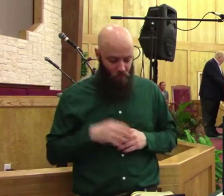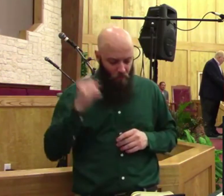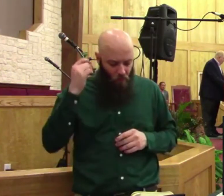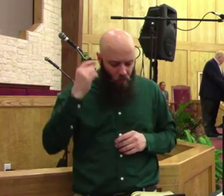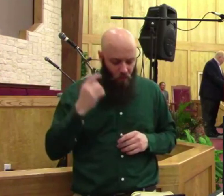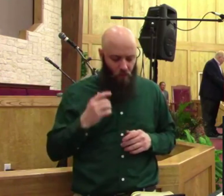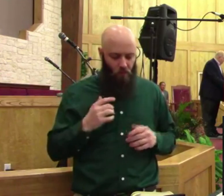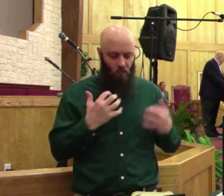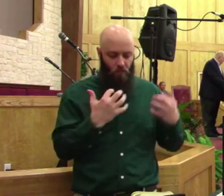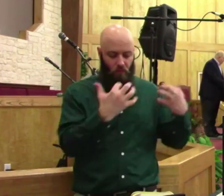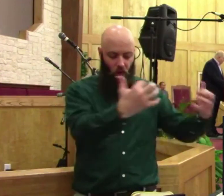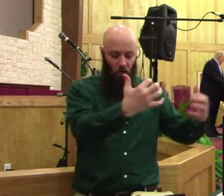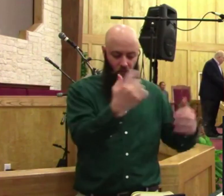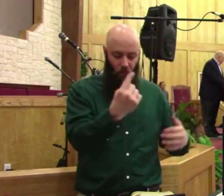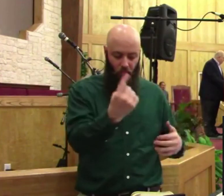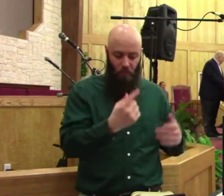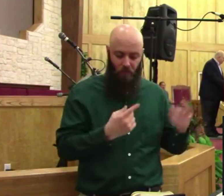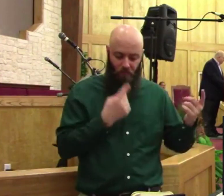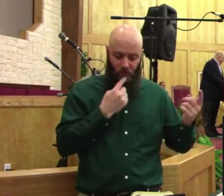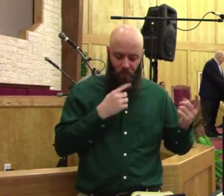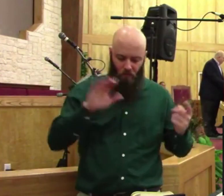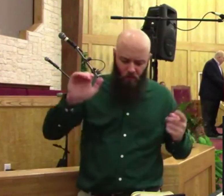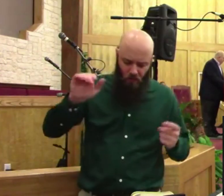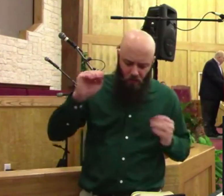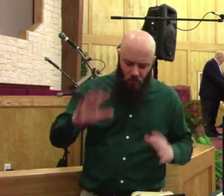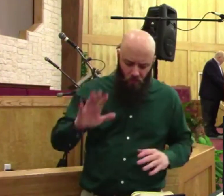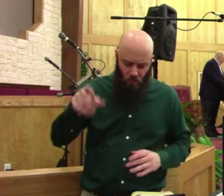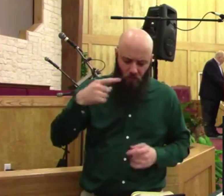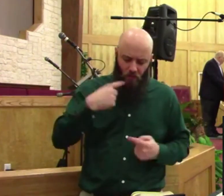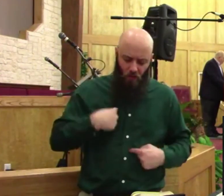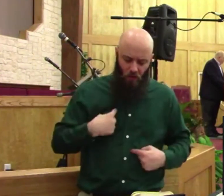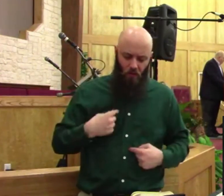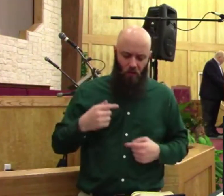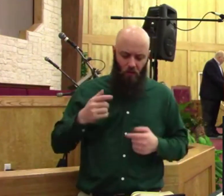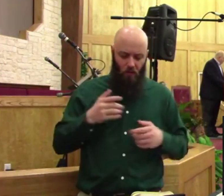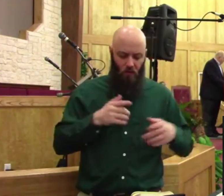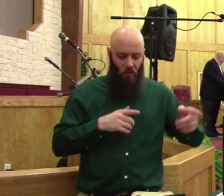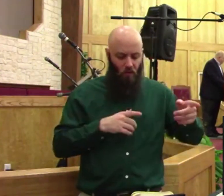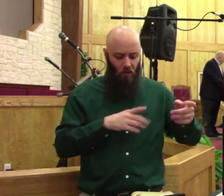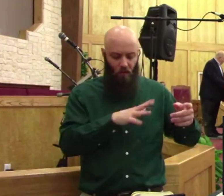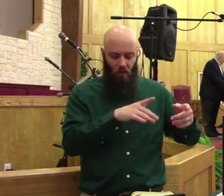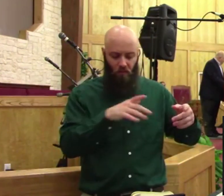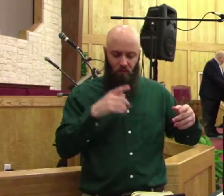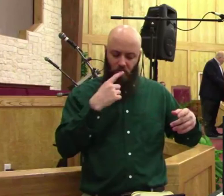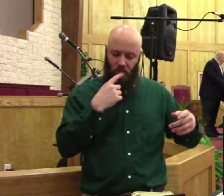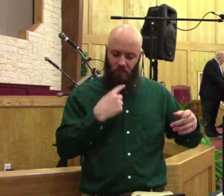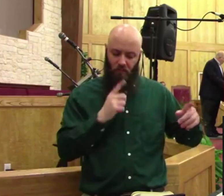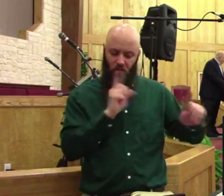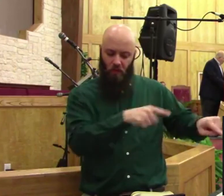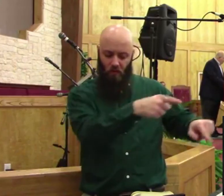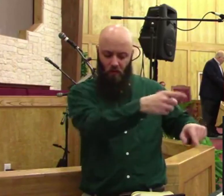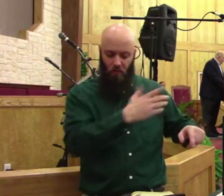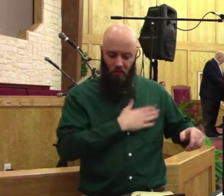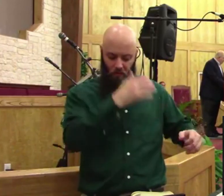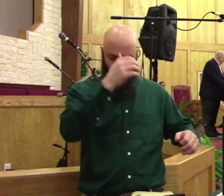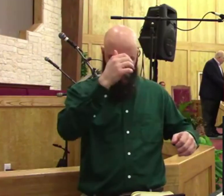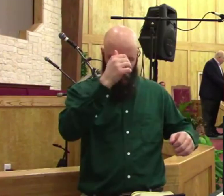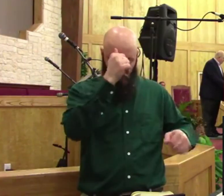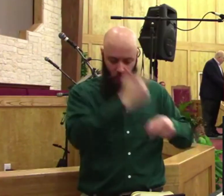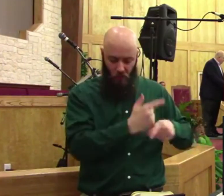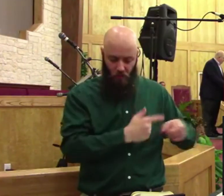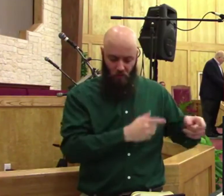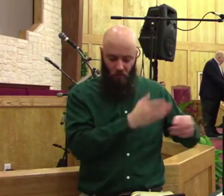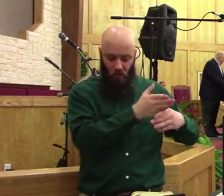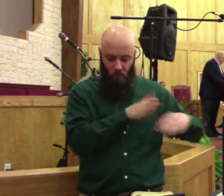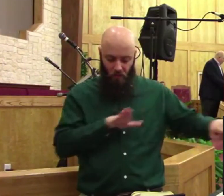not consist in the abundance of his possessions." And he told them a parable, saying, "The land of a rich man produced